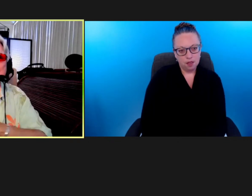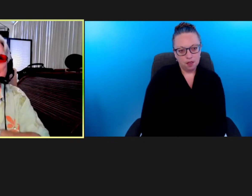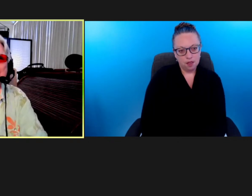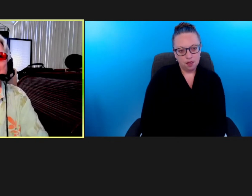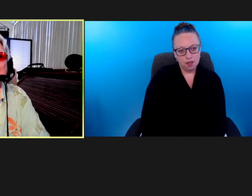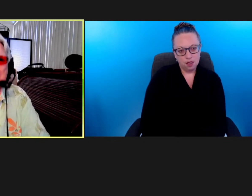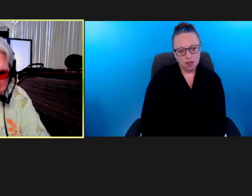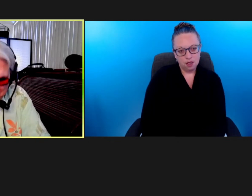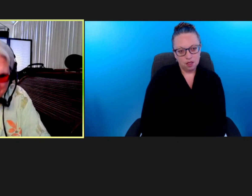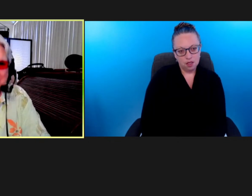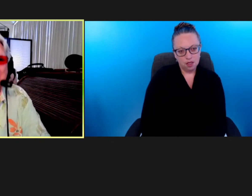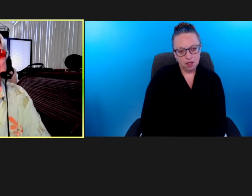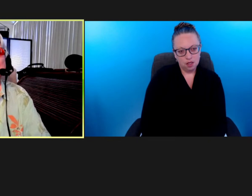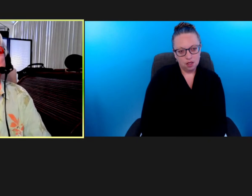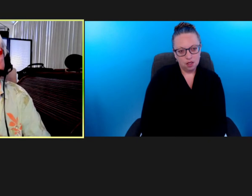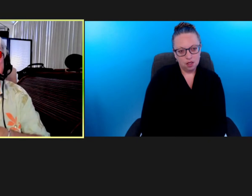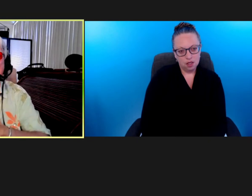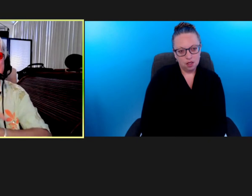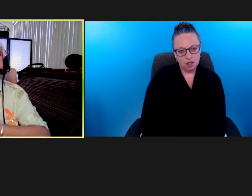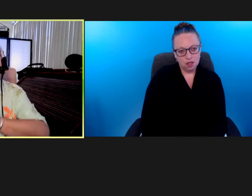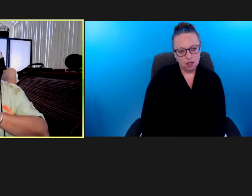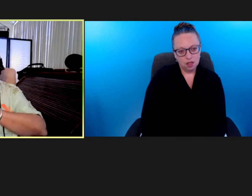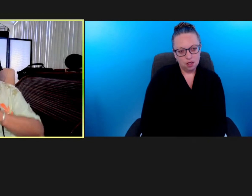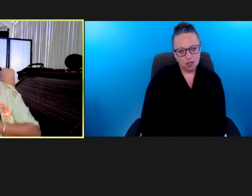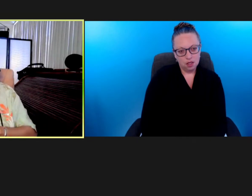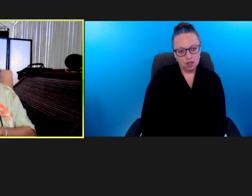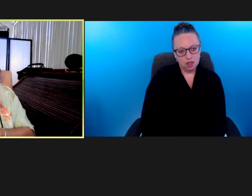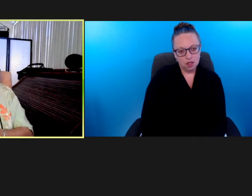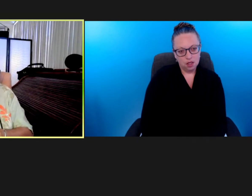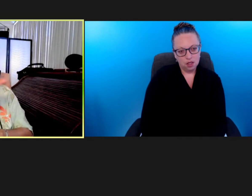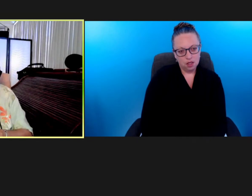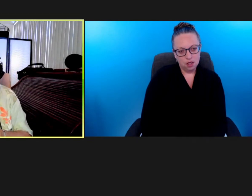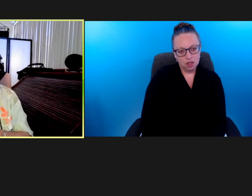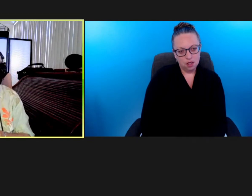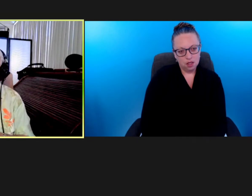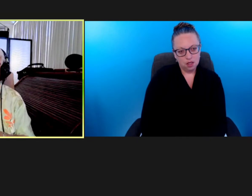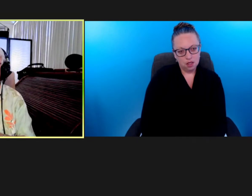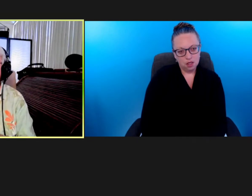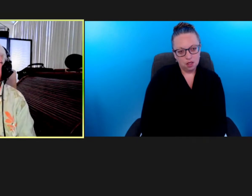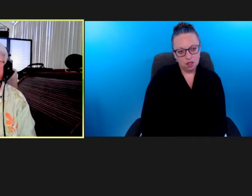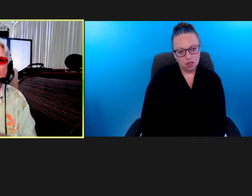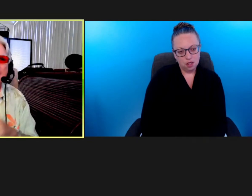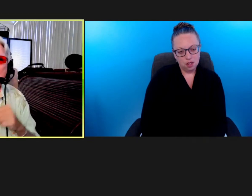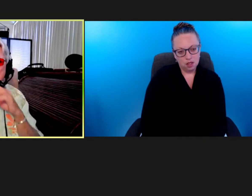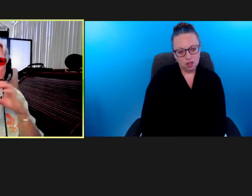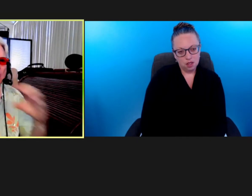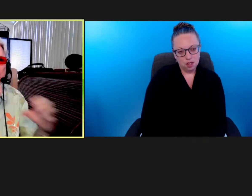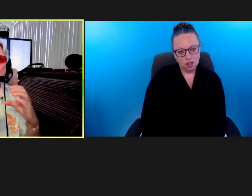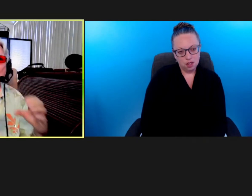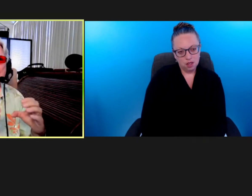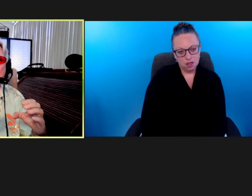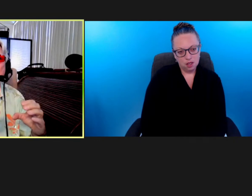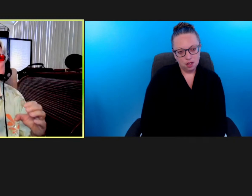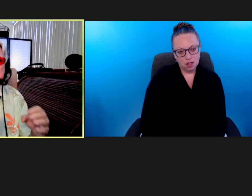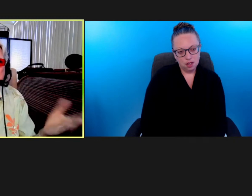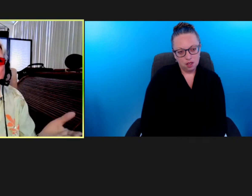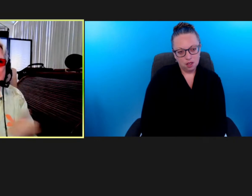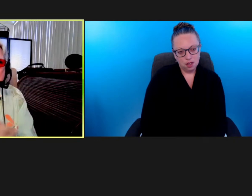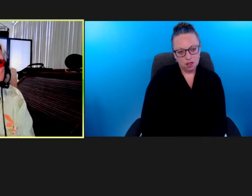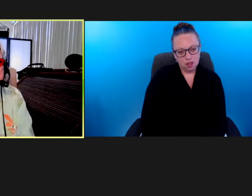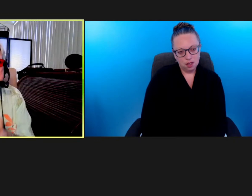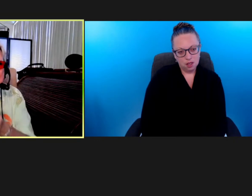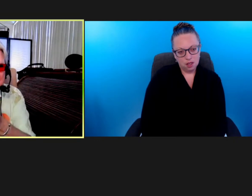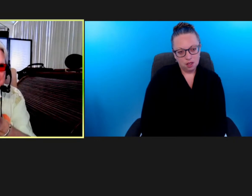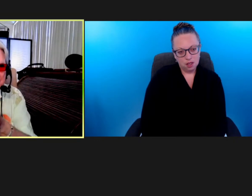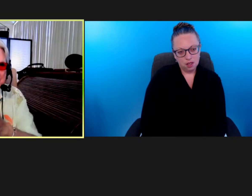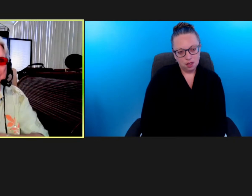different abstract AT from shelf. Give me time to review it. Person checks off list. Let me talk to other folks who have used it. Two